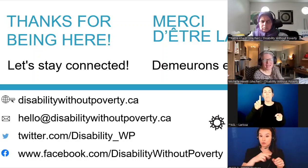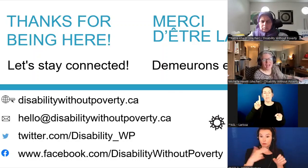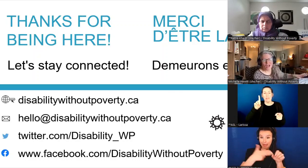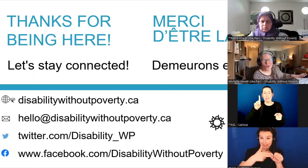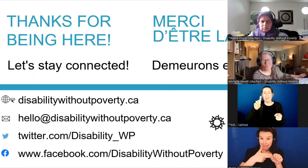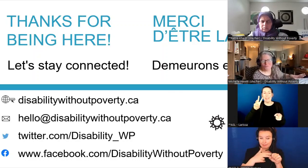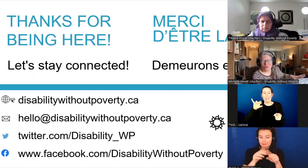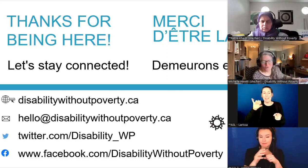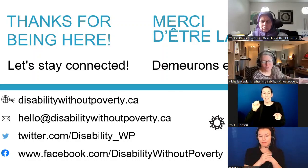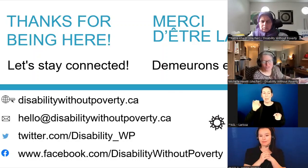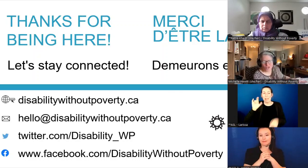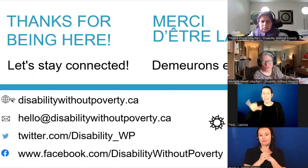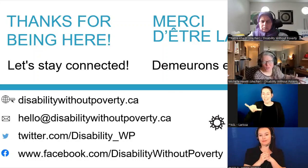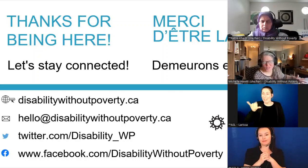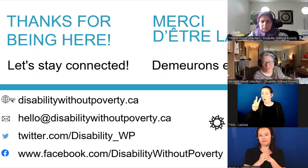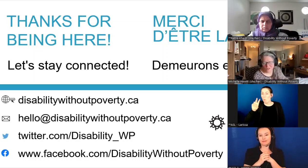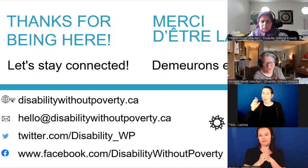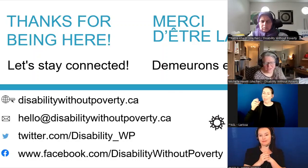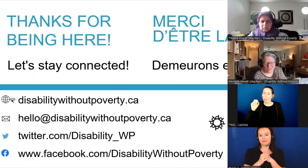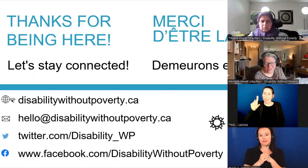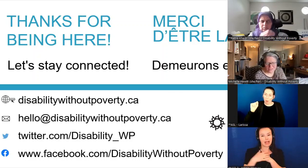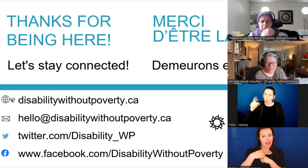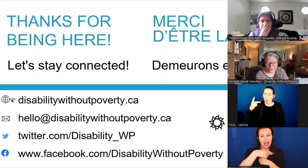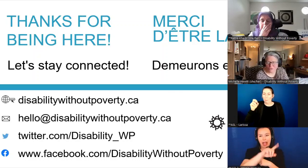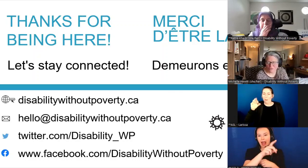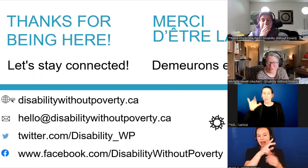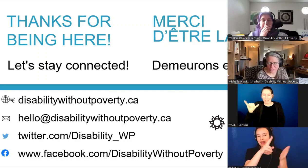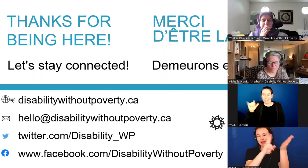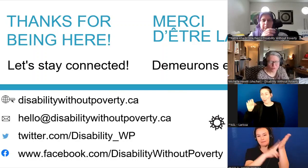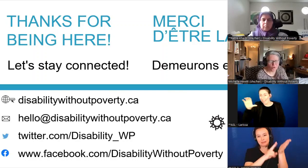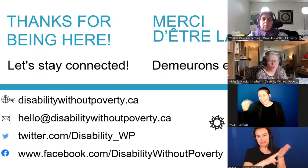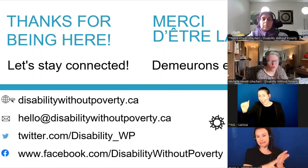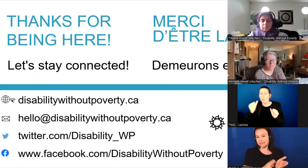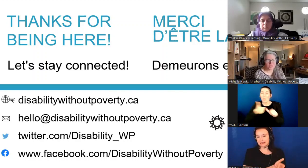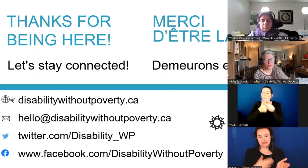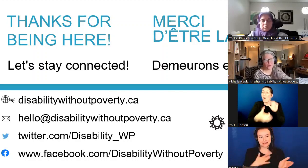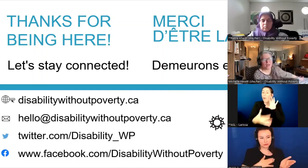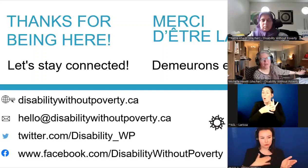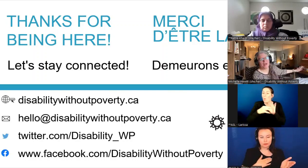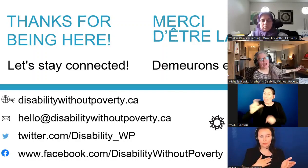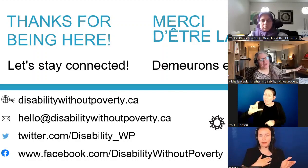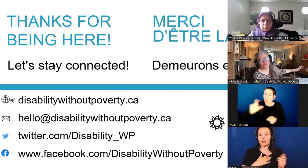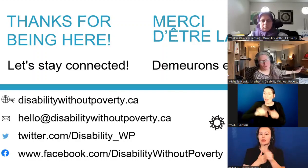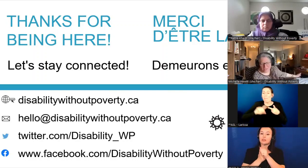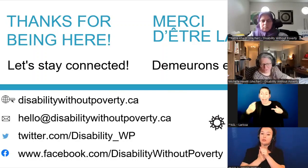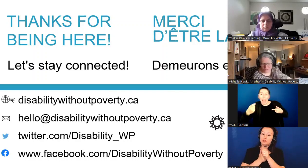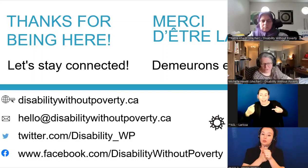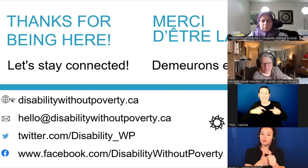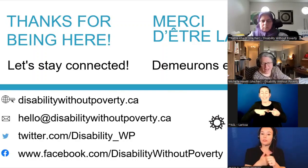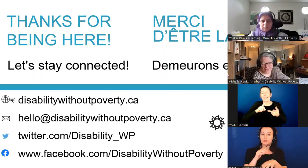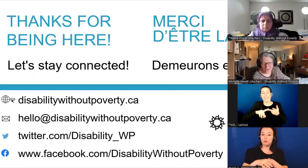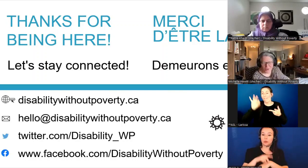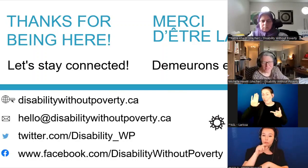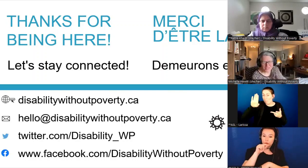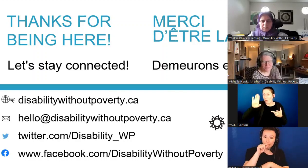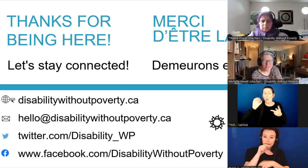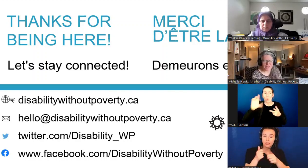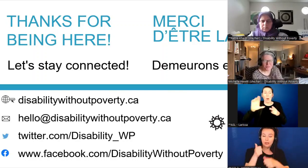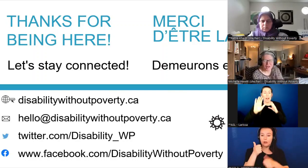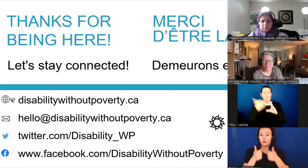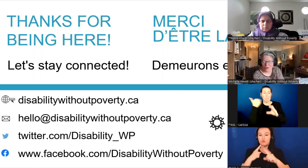disabilitywithoutpoverty.ca. Follow us on Twitter, or X as it's called, or Facebook or Instagram, and write to us at